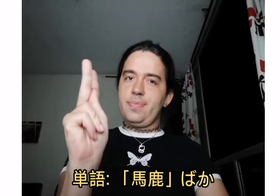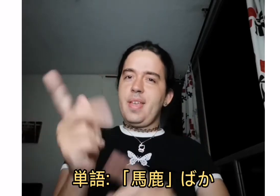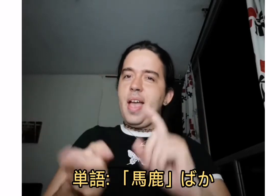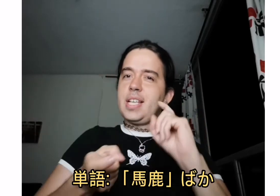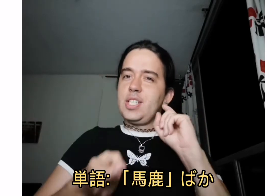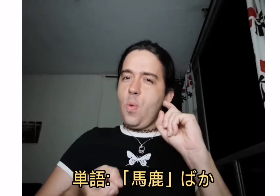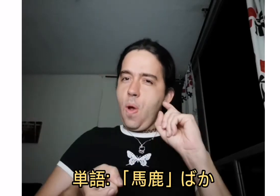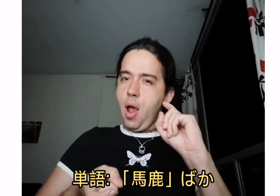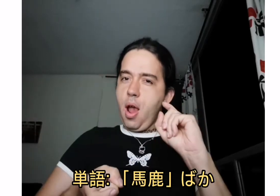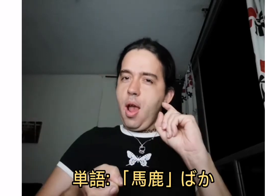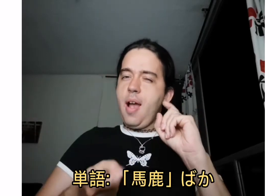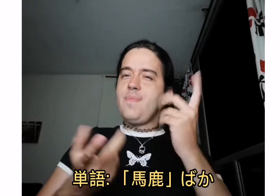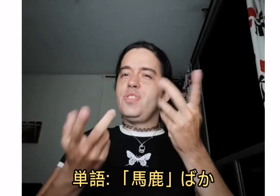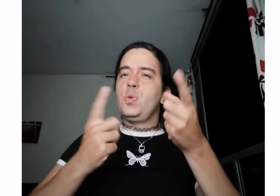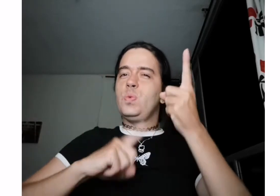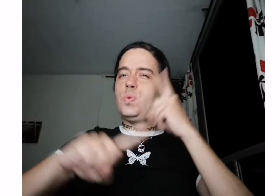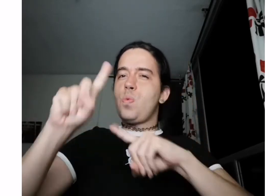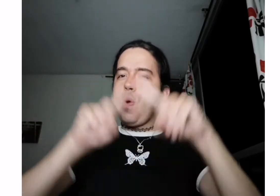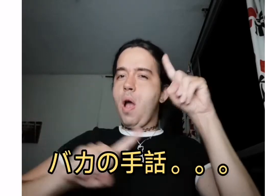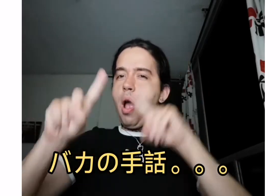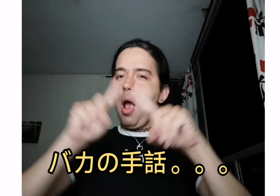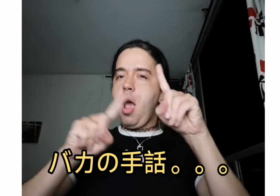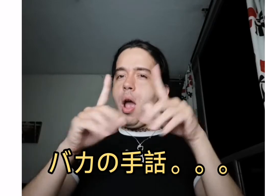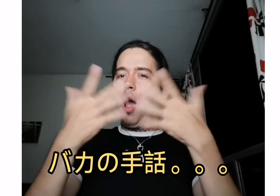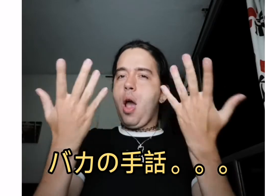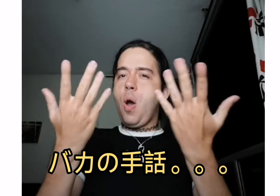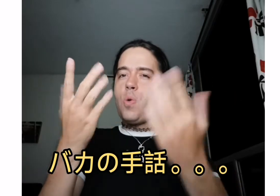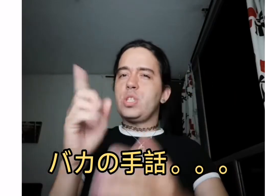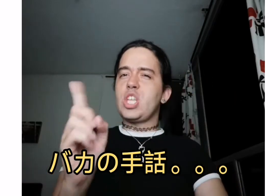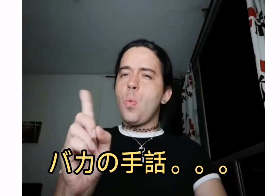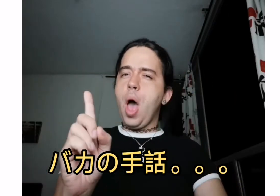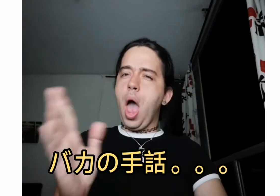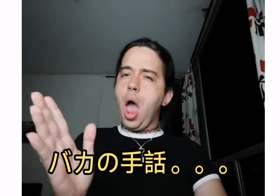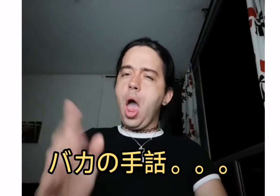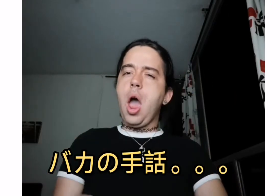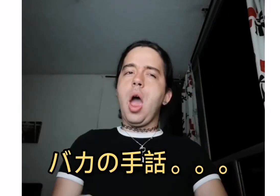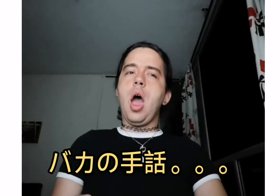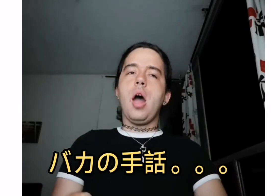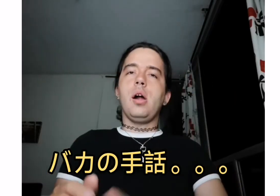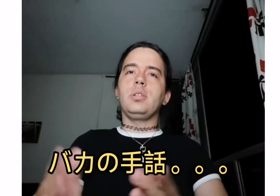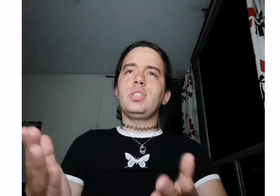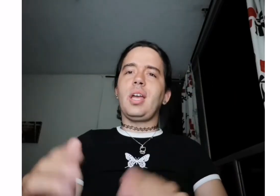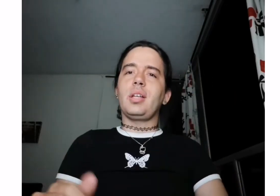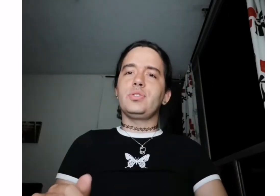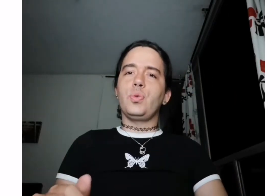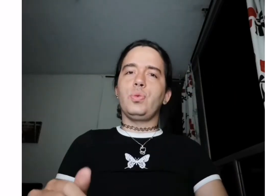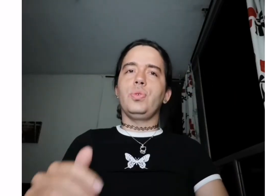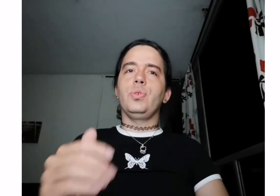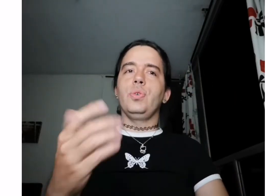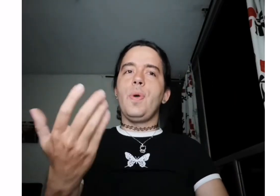So when you stop paying so much attention And when you're moving in another direction